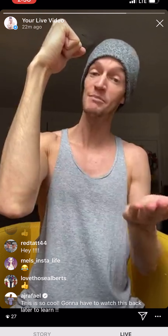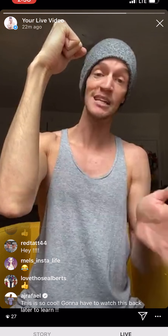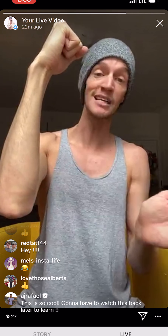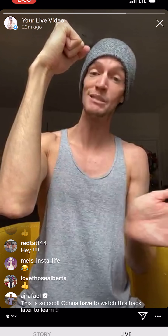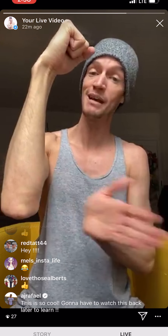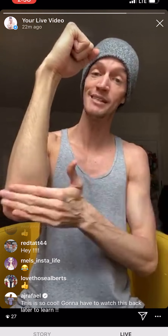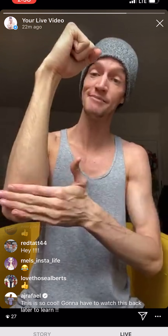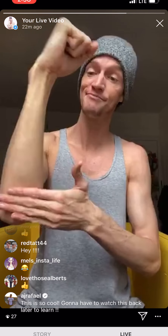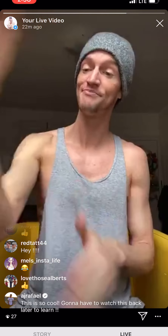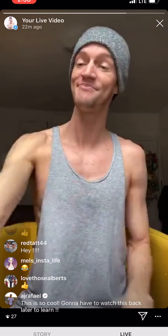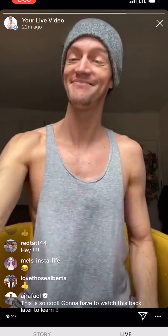gotta be spanked.